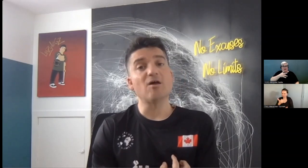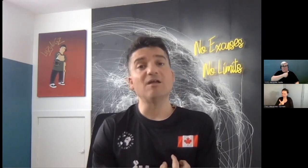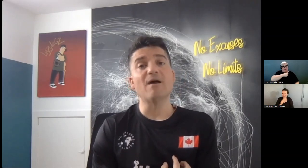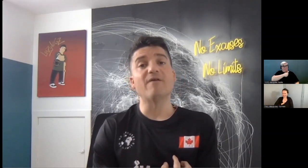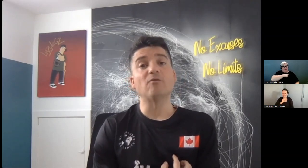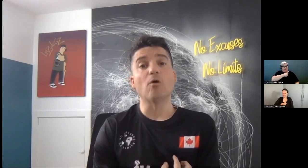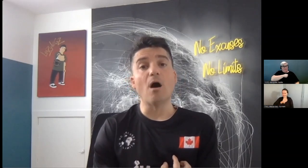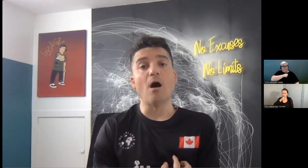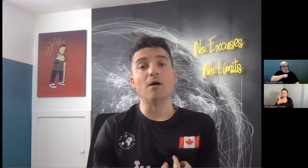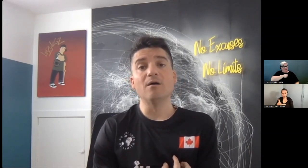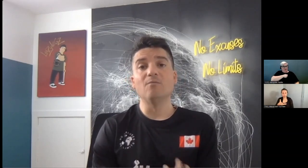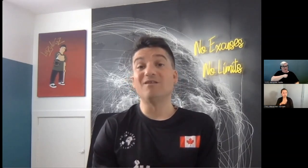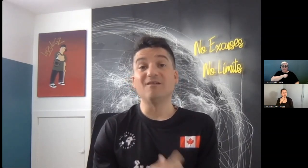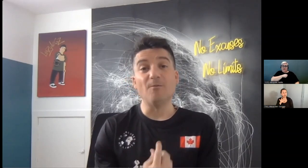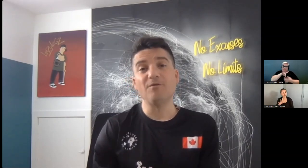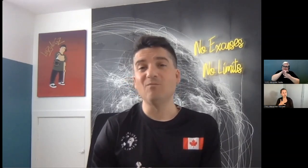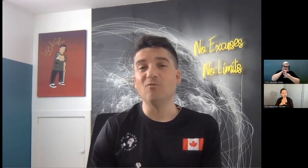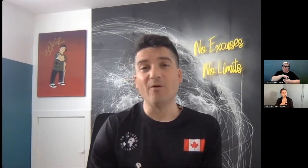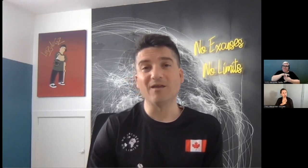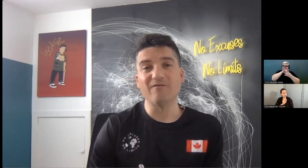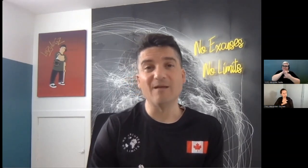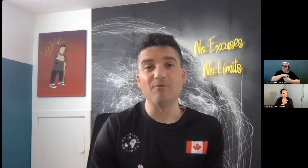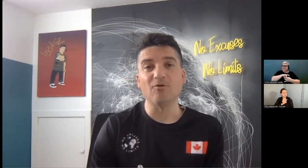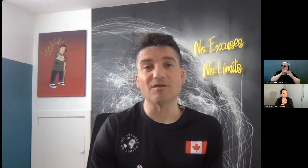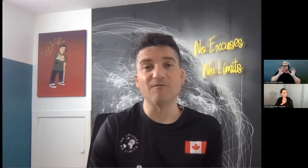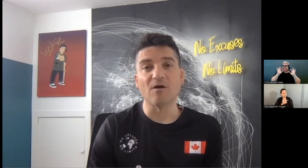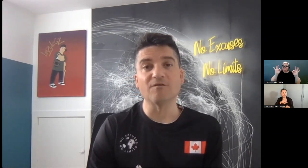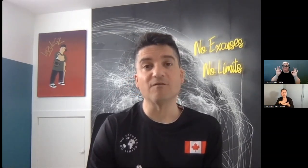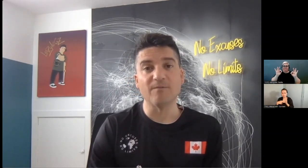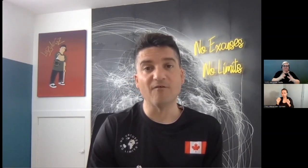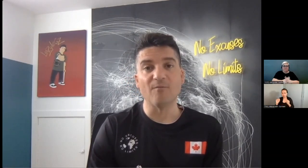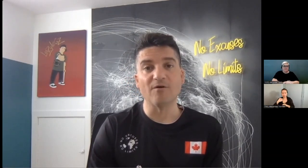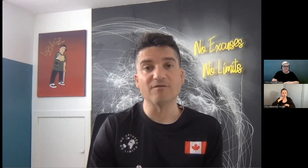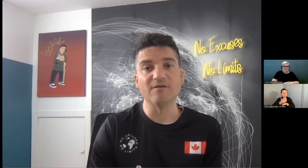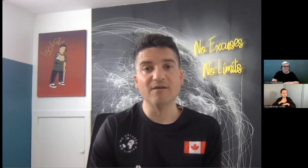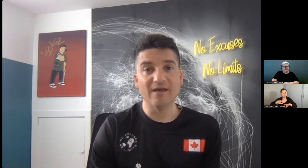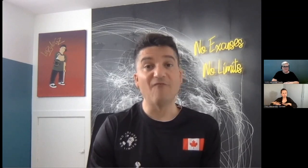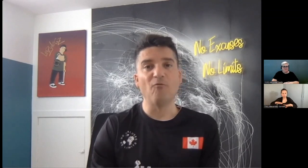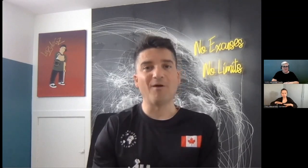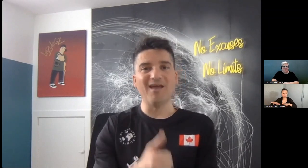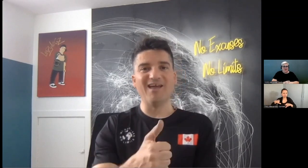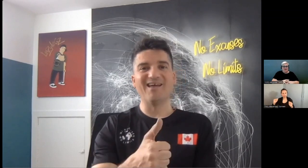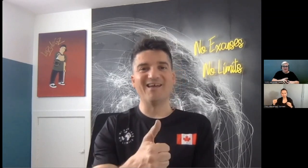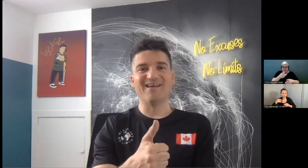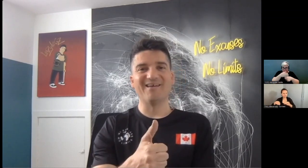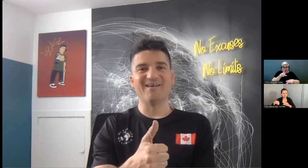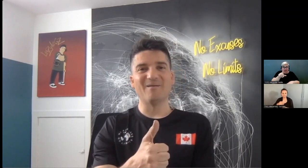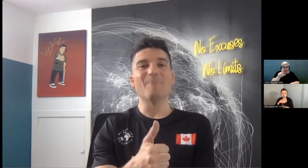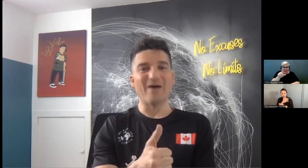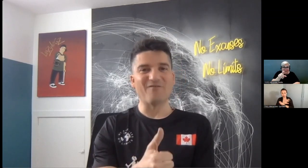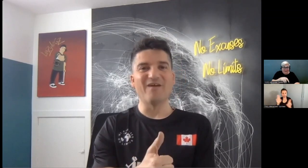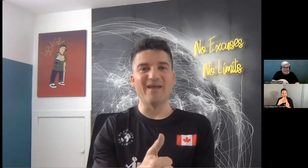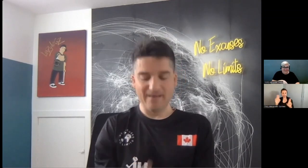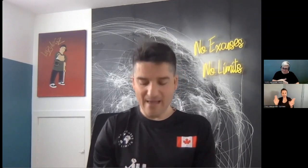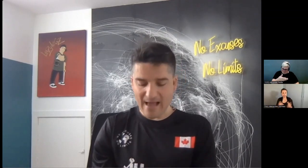self-expression. And if your heart is beating, you are able to create a rhythm. Are you